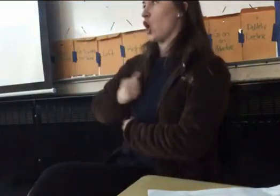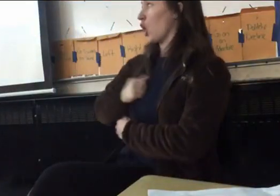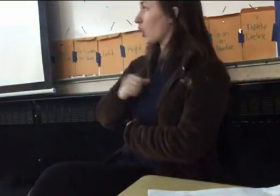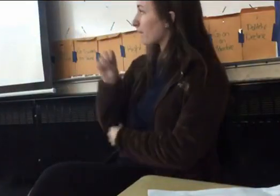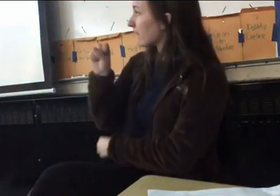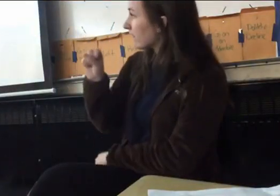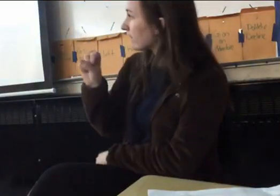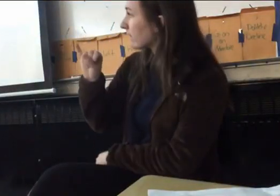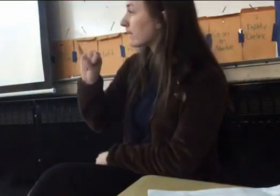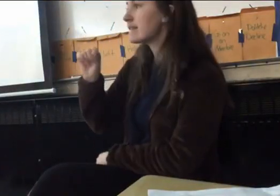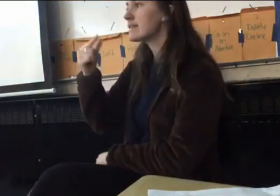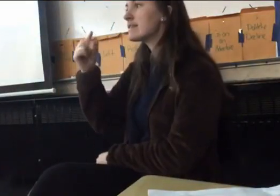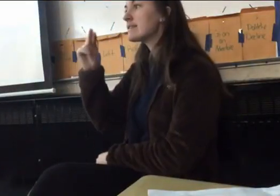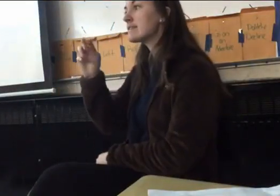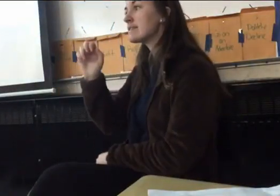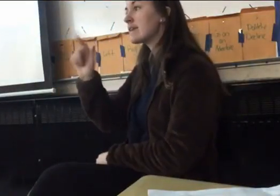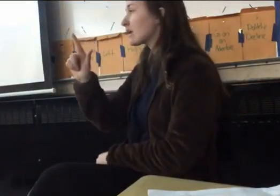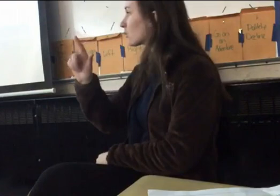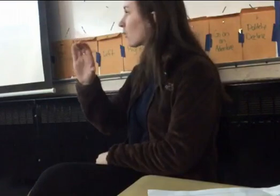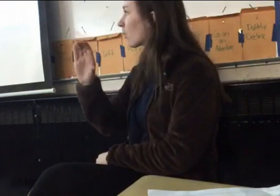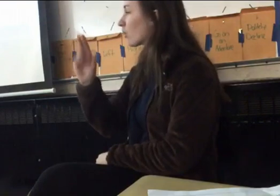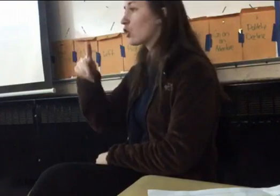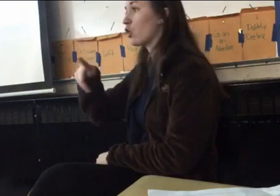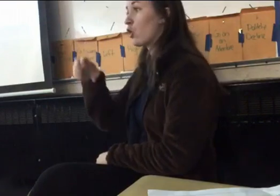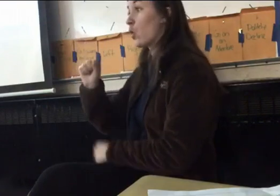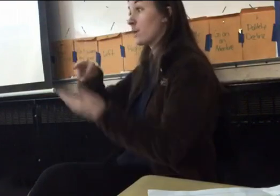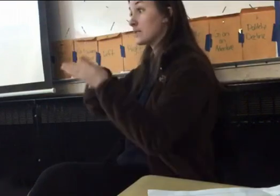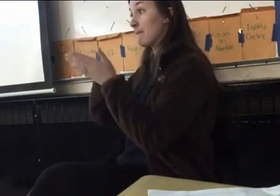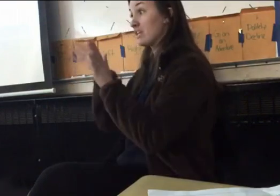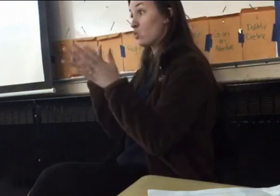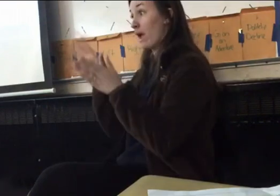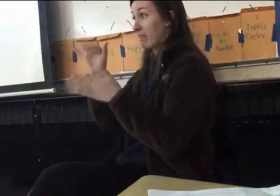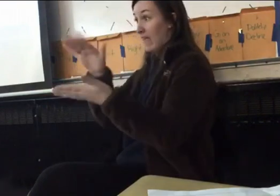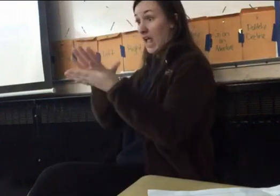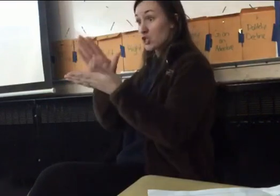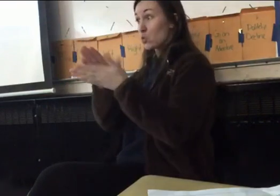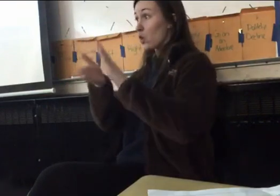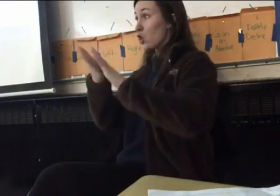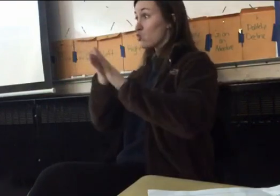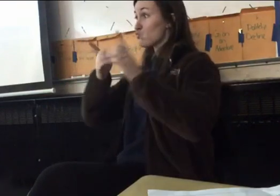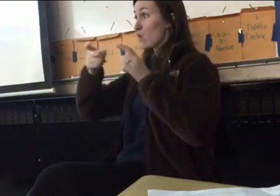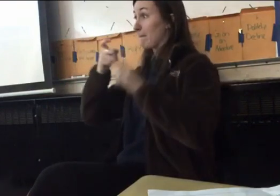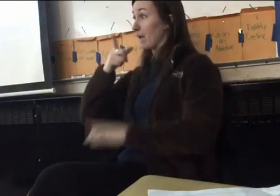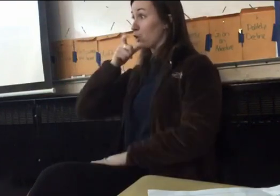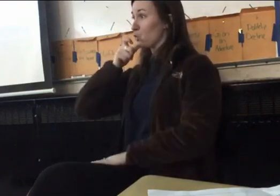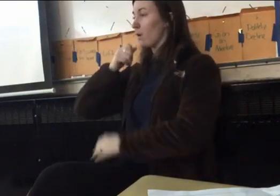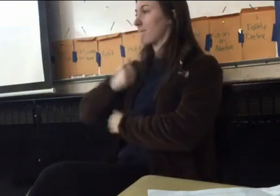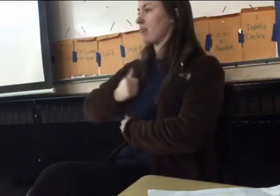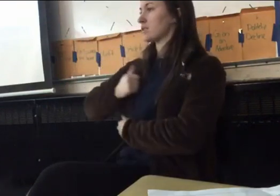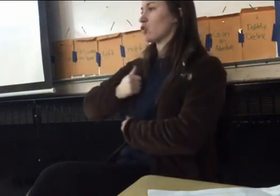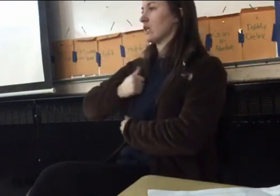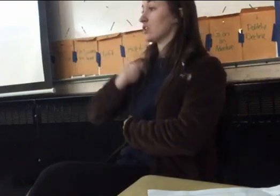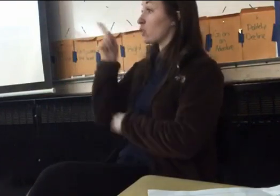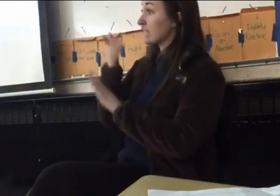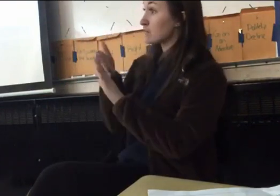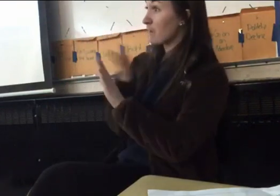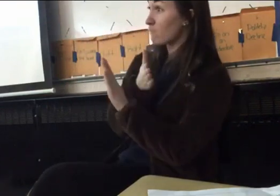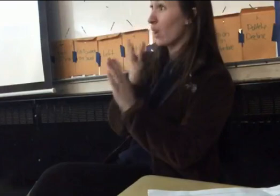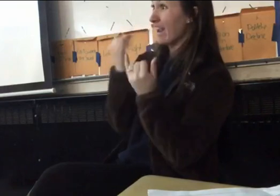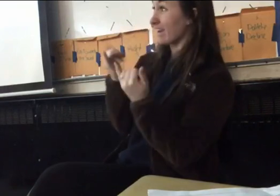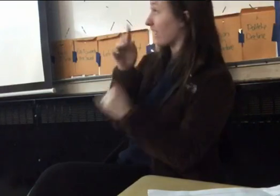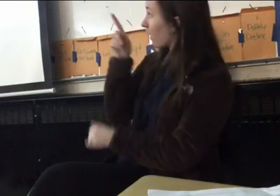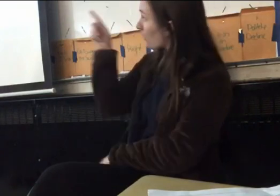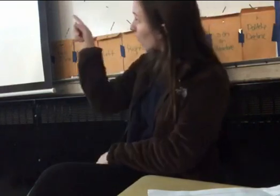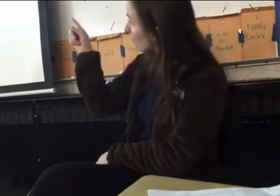Basically what that means is that these were schools run by the U.S. military. That was the goal here. So this is before, and then this picture